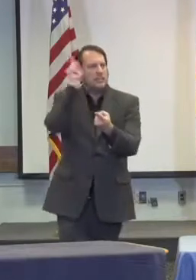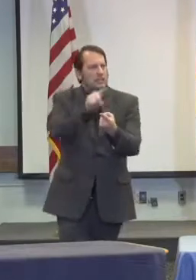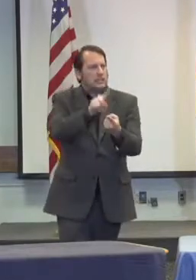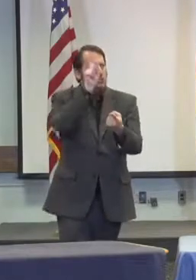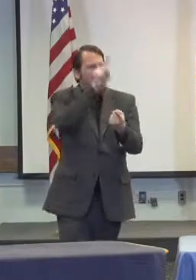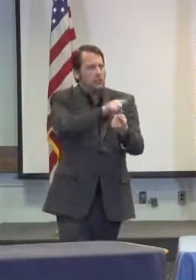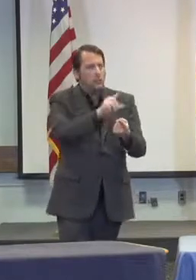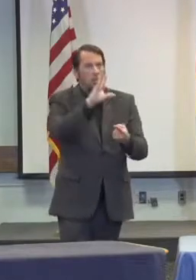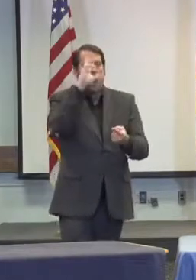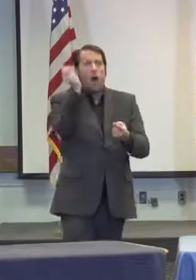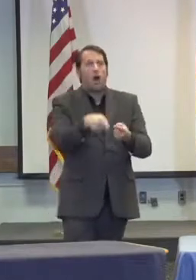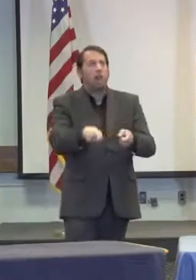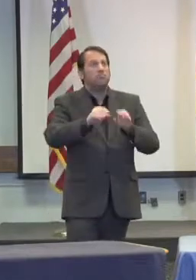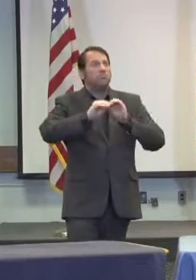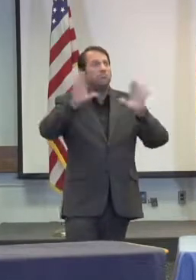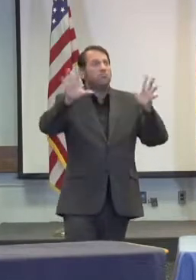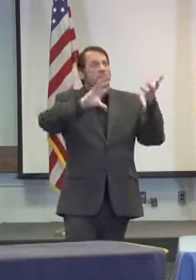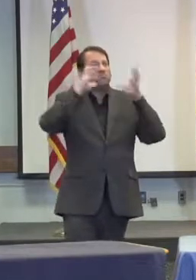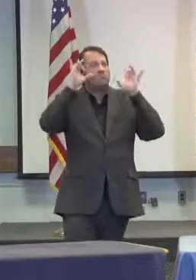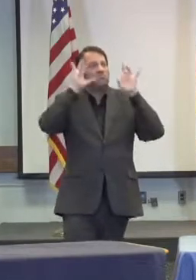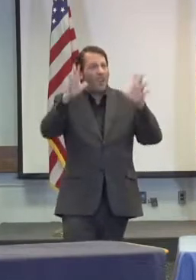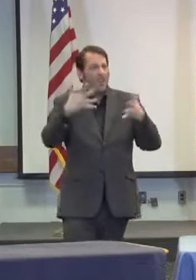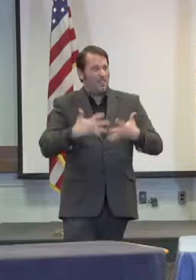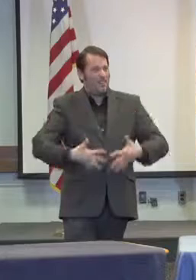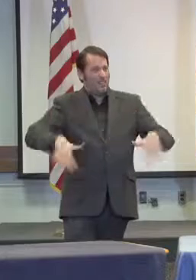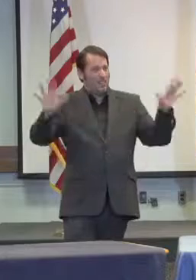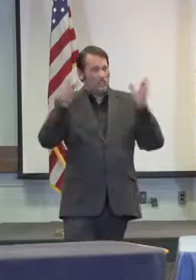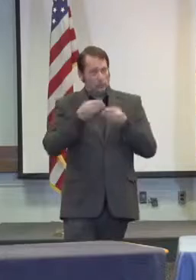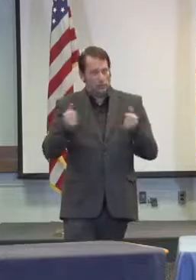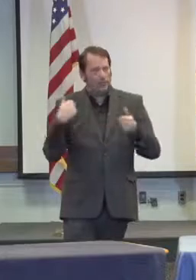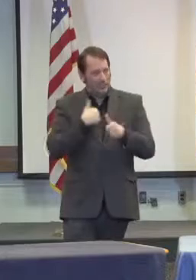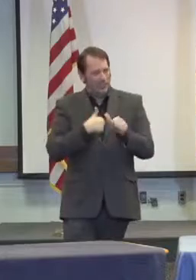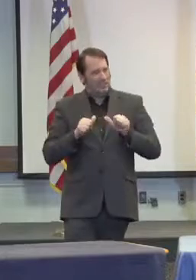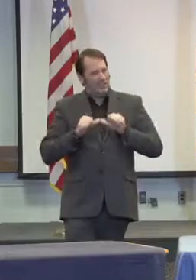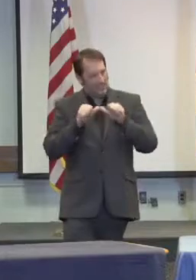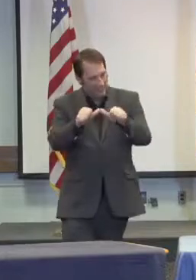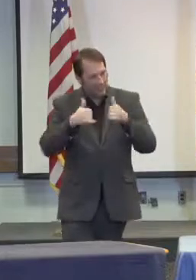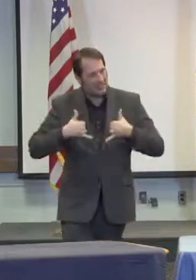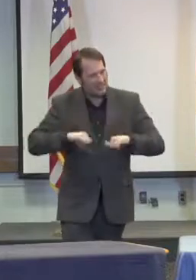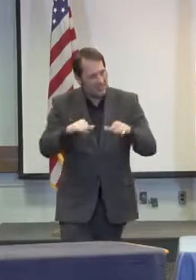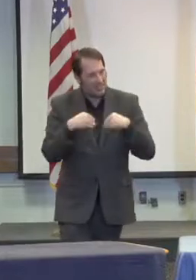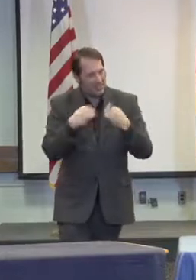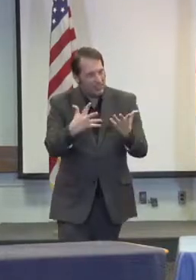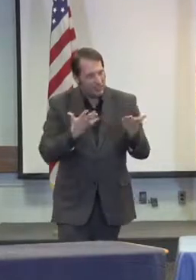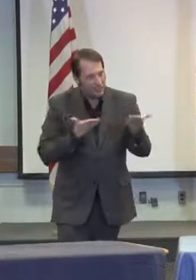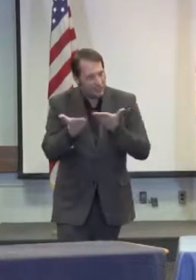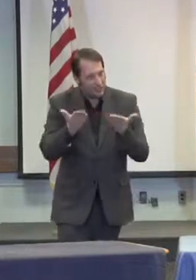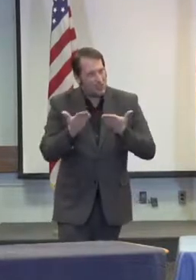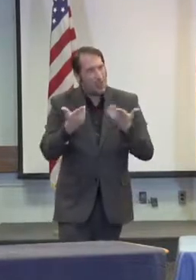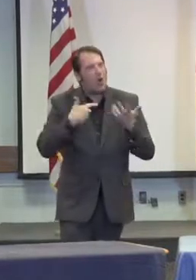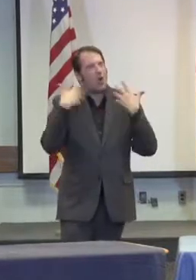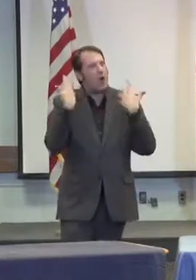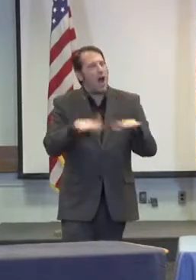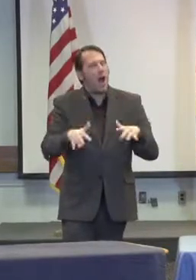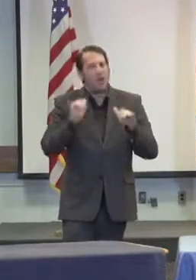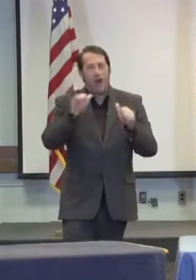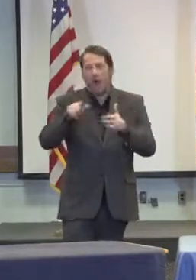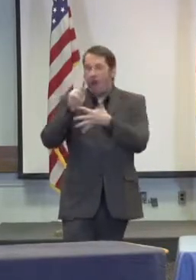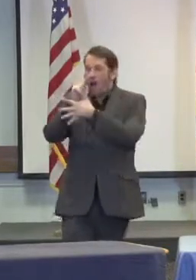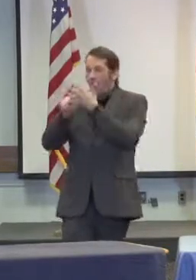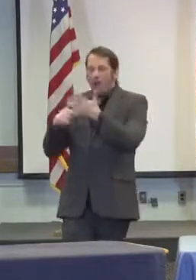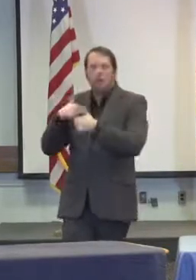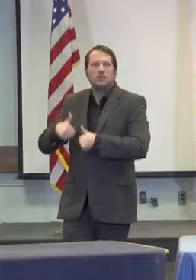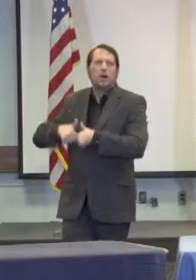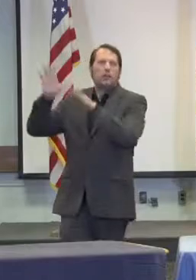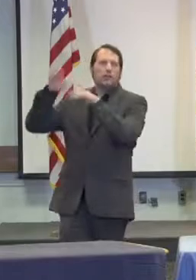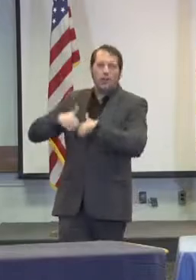to serve you, and we're going to continue to serve you. And we don't want to sacrifice things that people value. I want to thank everybody